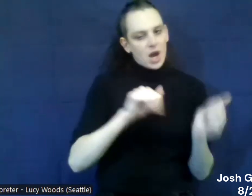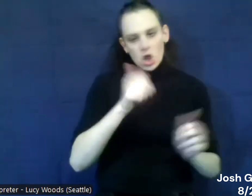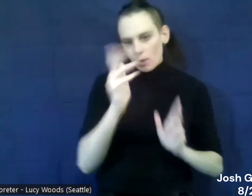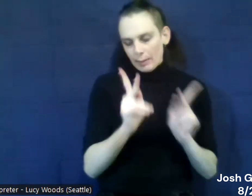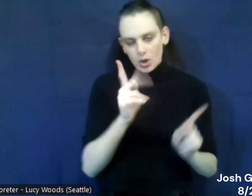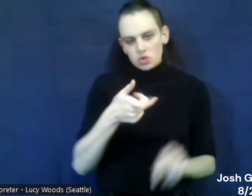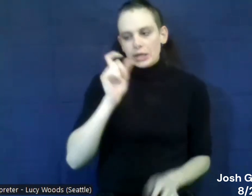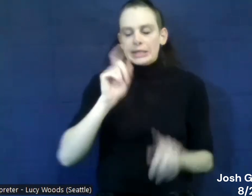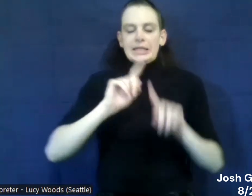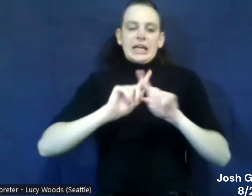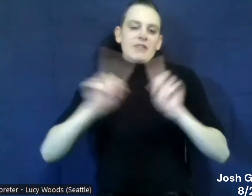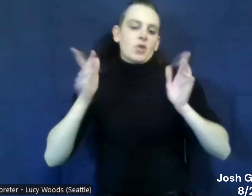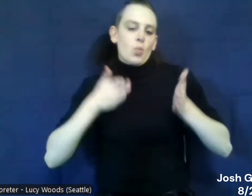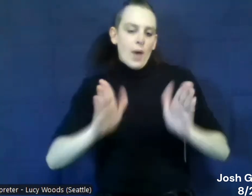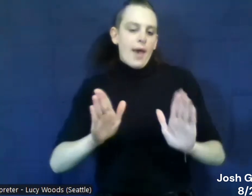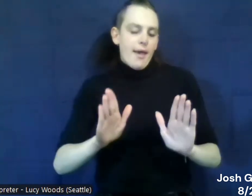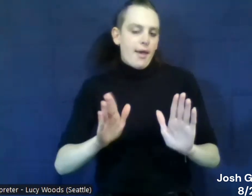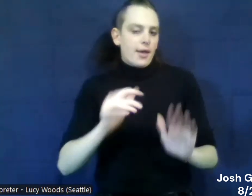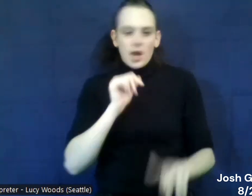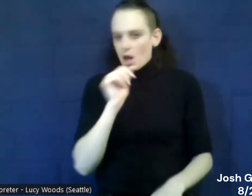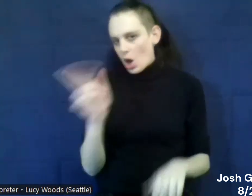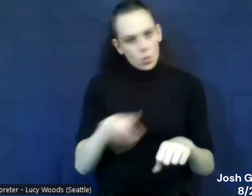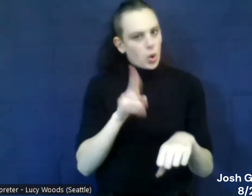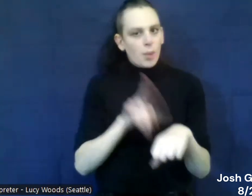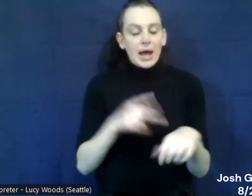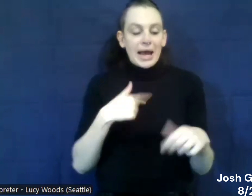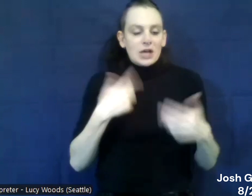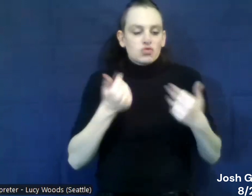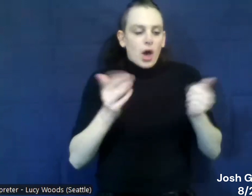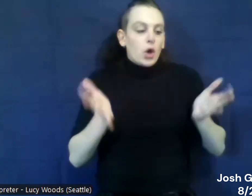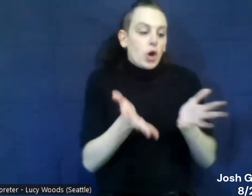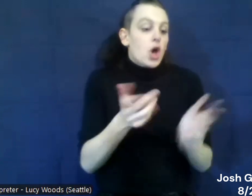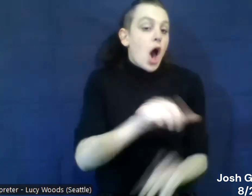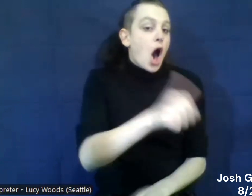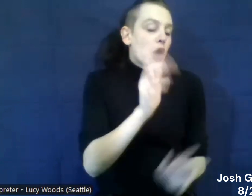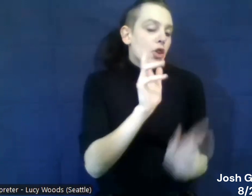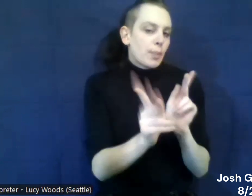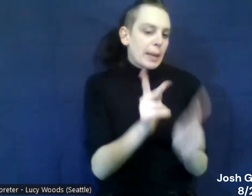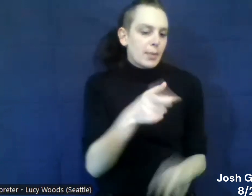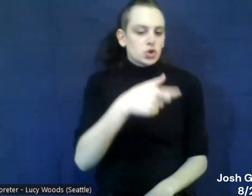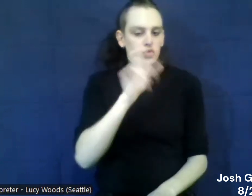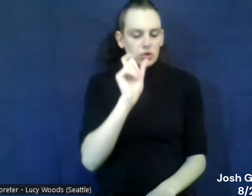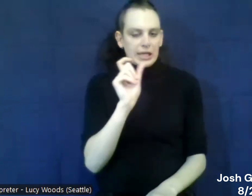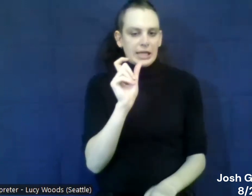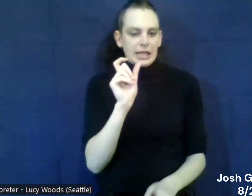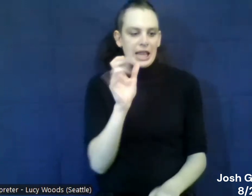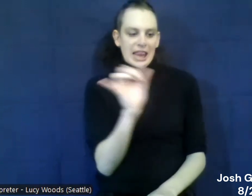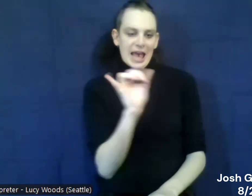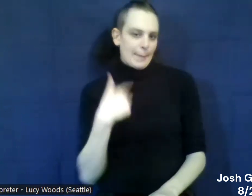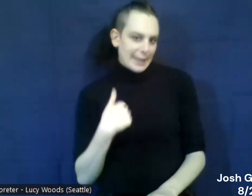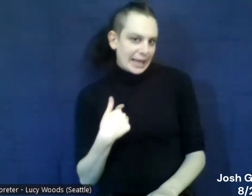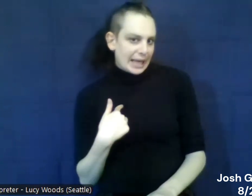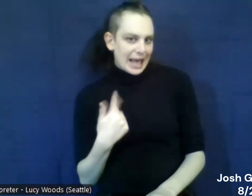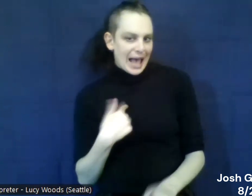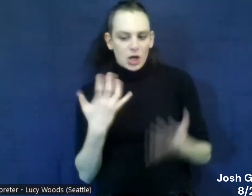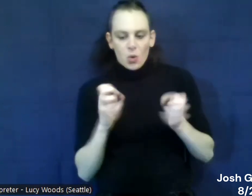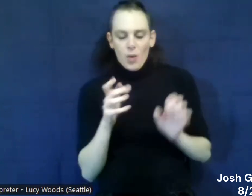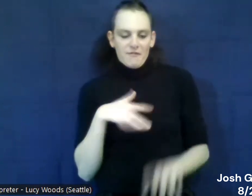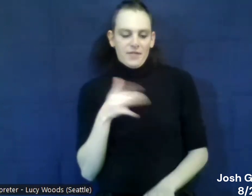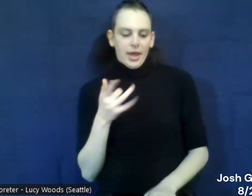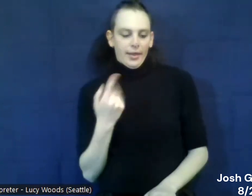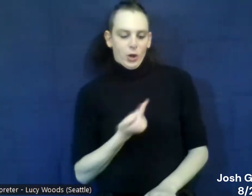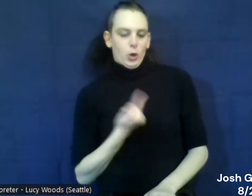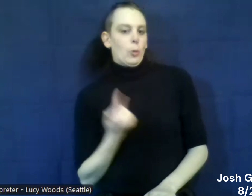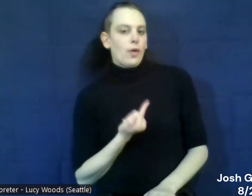else. And I was pushing other people to try and drink to my level or at my frequency so that I didn't feel out of place.